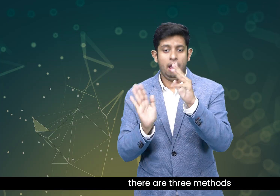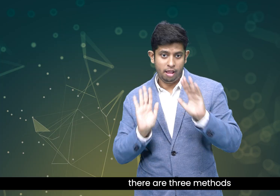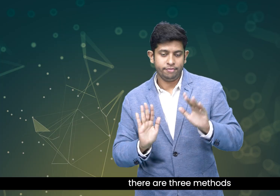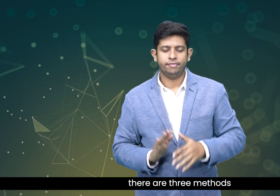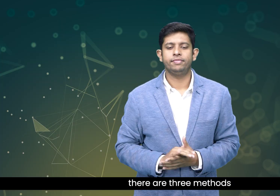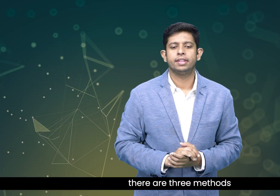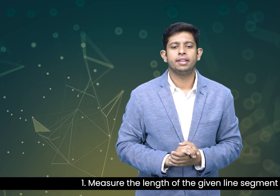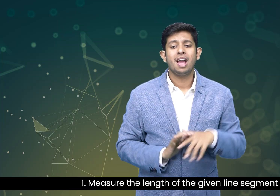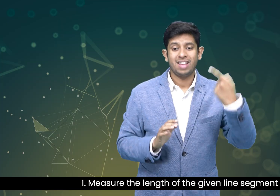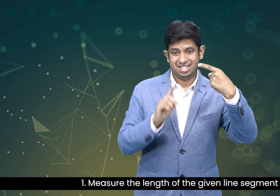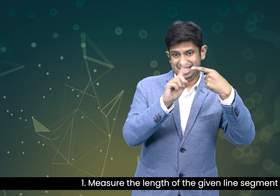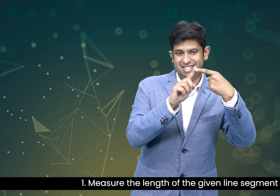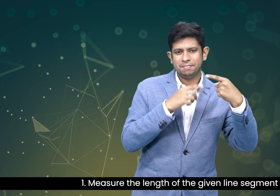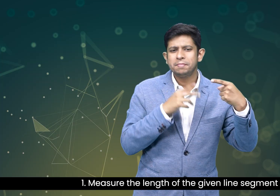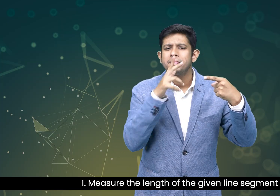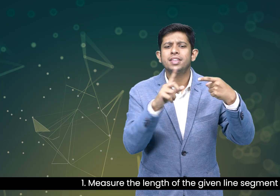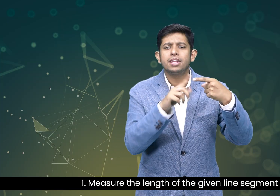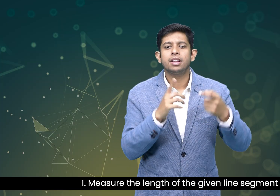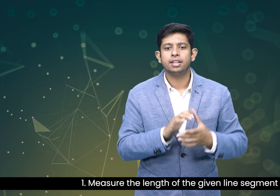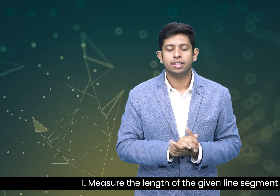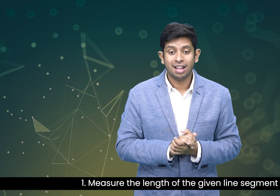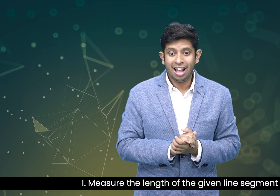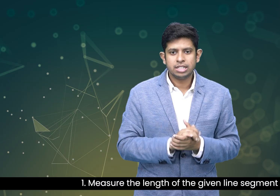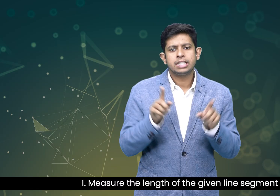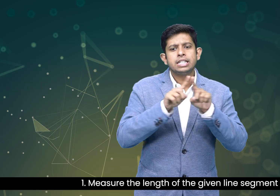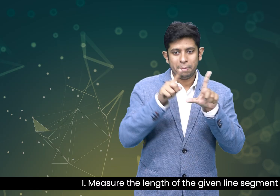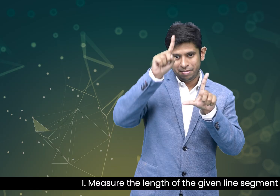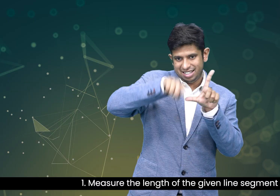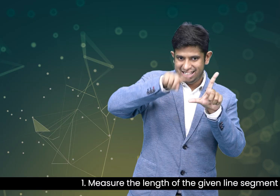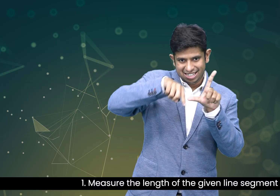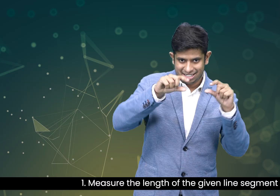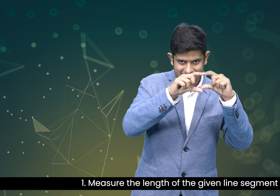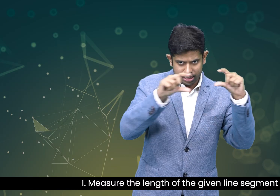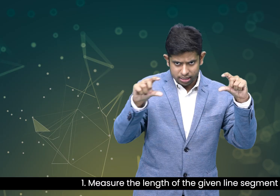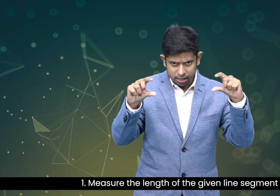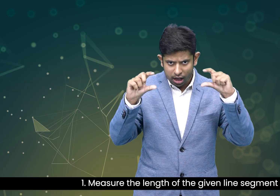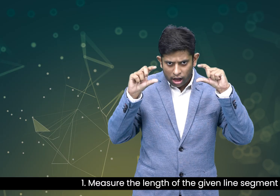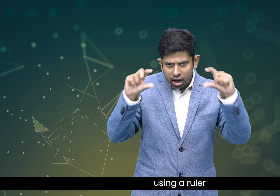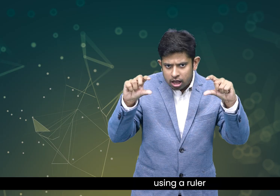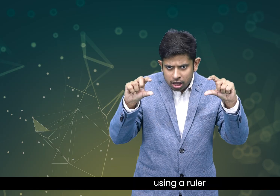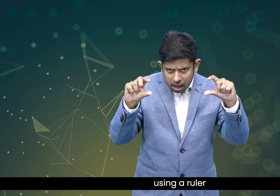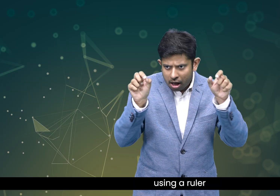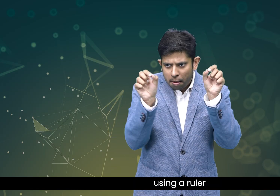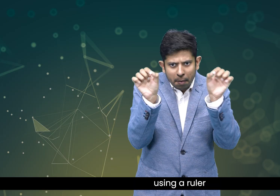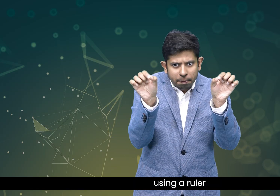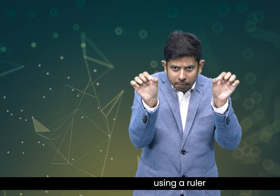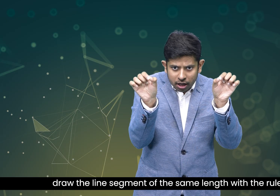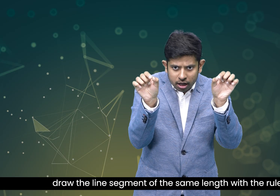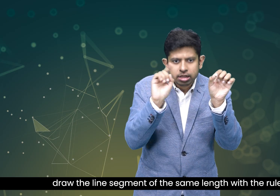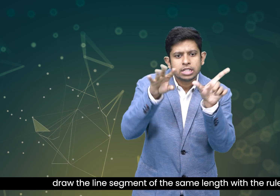methods. First one, measure the length of the given line segment using a ruler and draw the